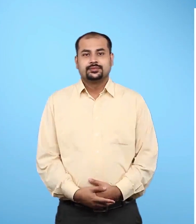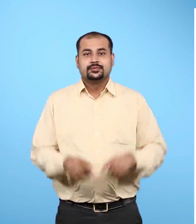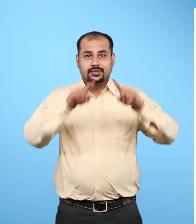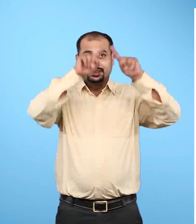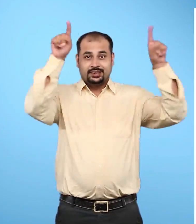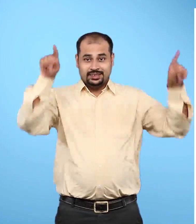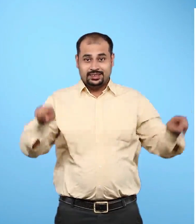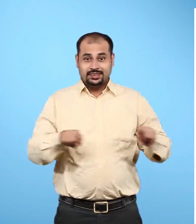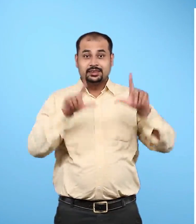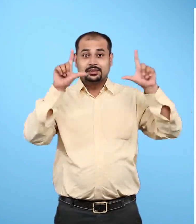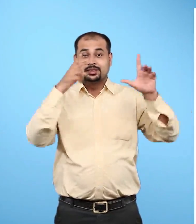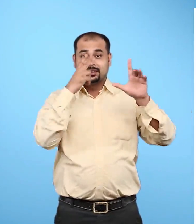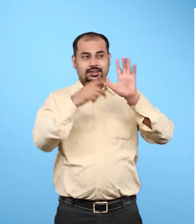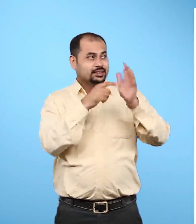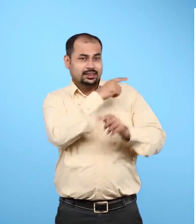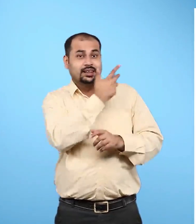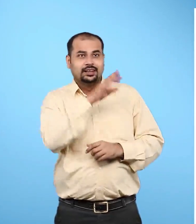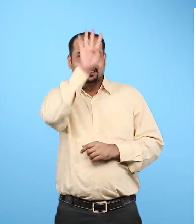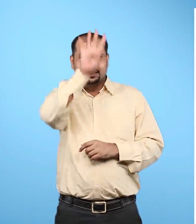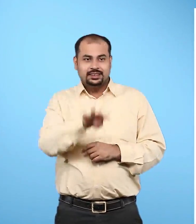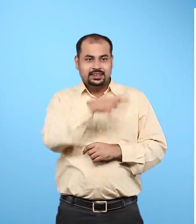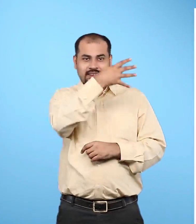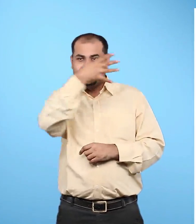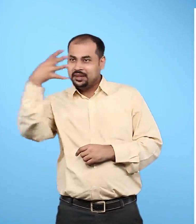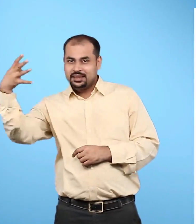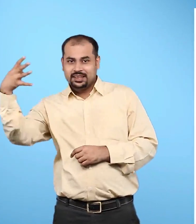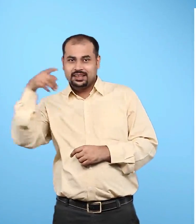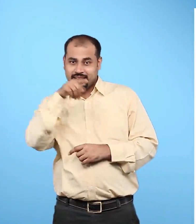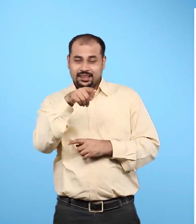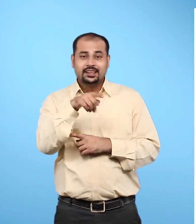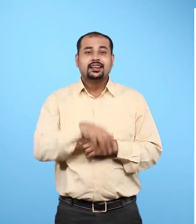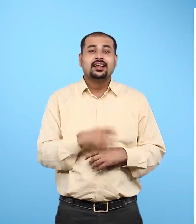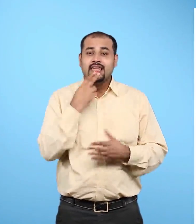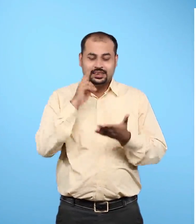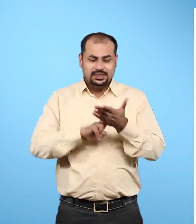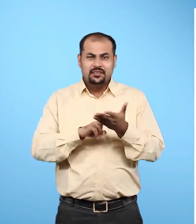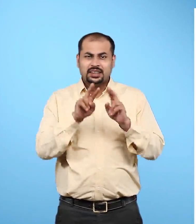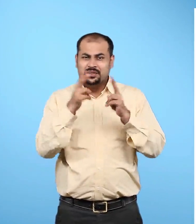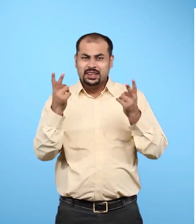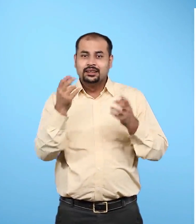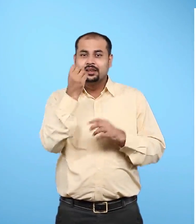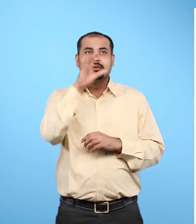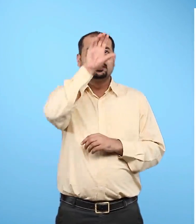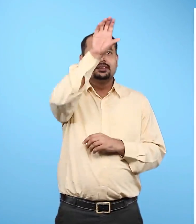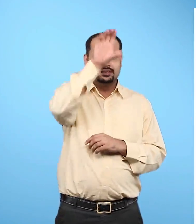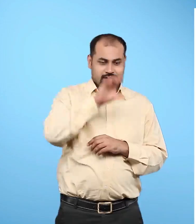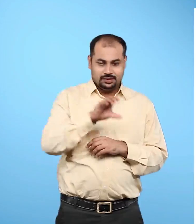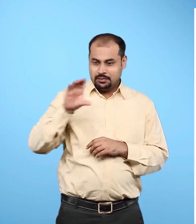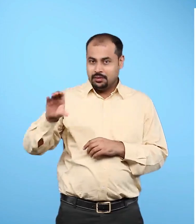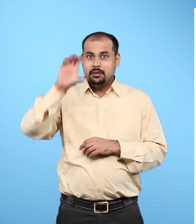On the top of the page, we have a grid-like structure in which we see the pictures of a